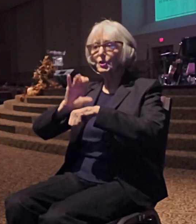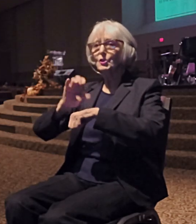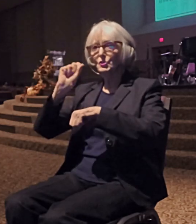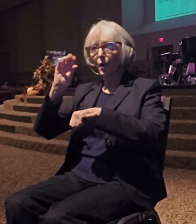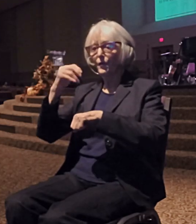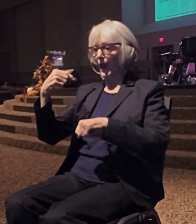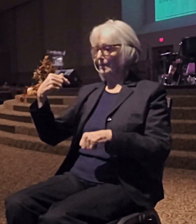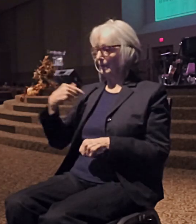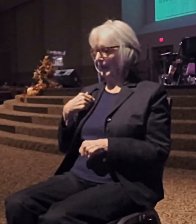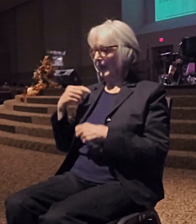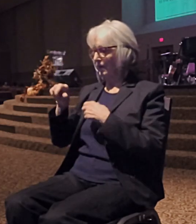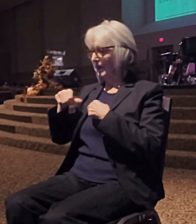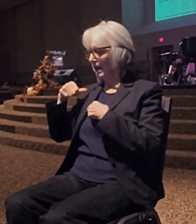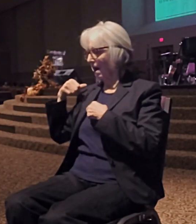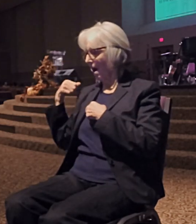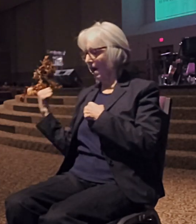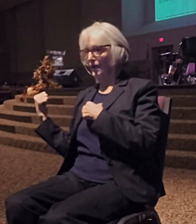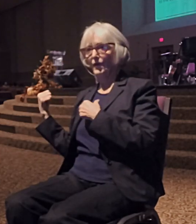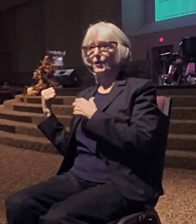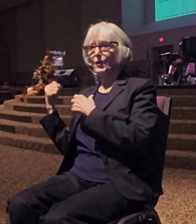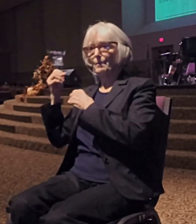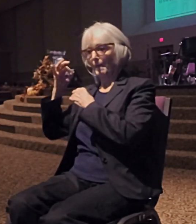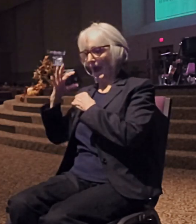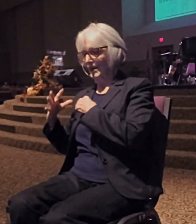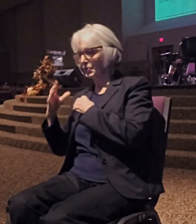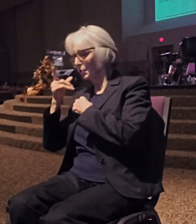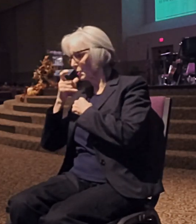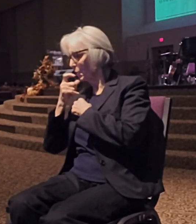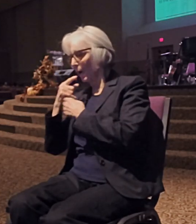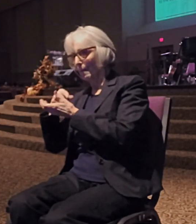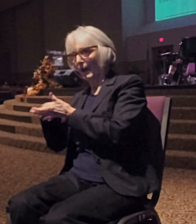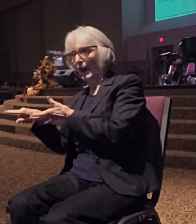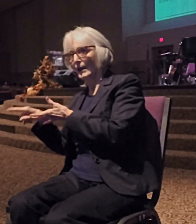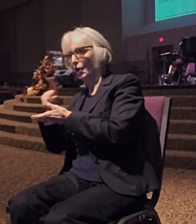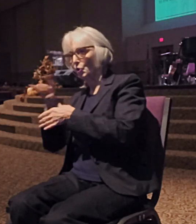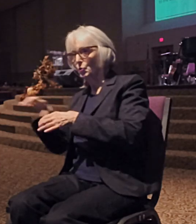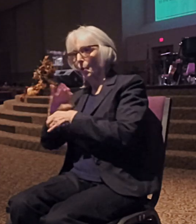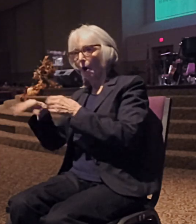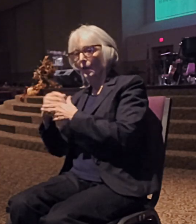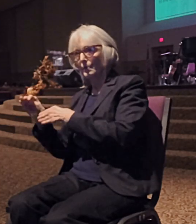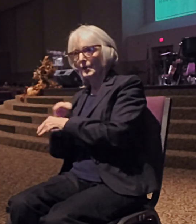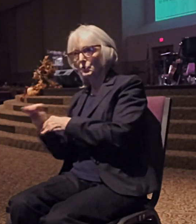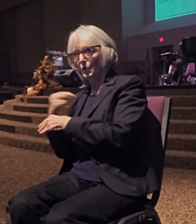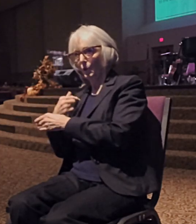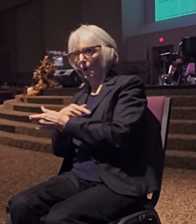me and the other vocational pastors are the ones who do all the ministry. We're the professionals.